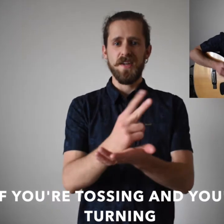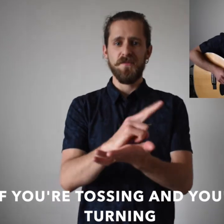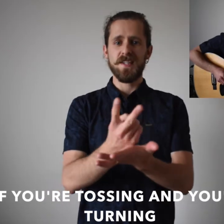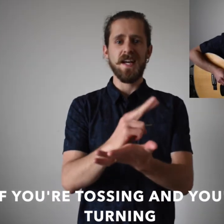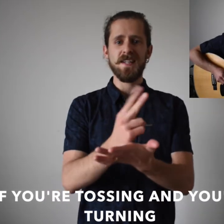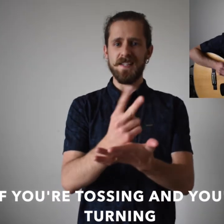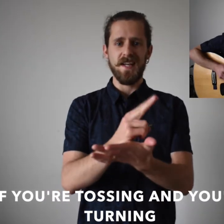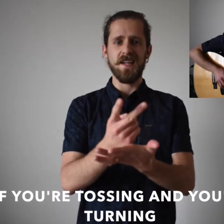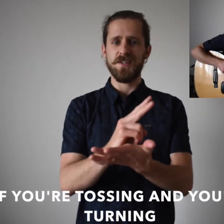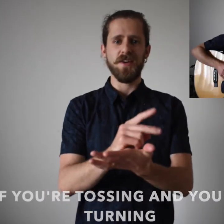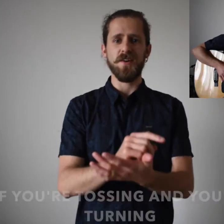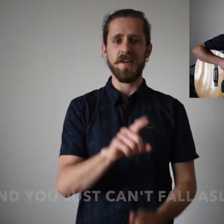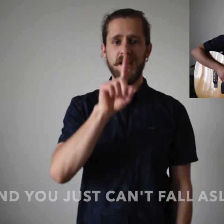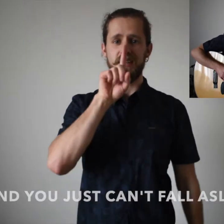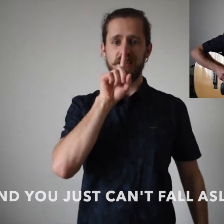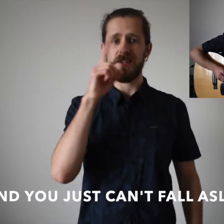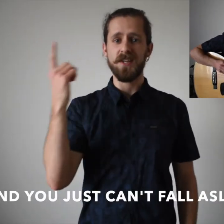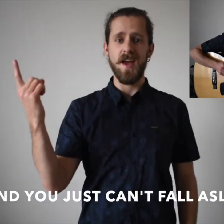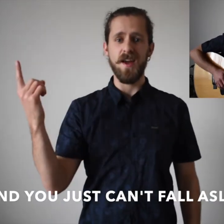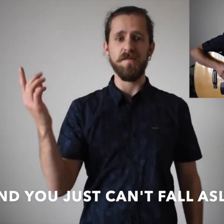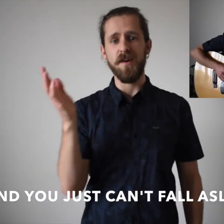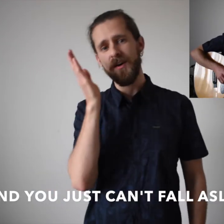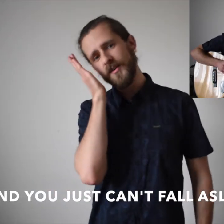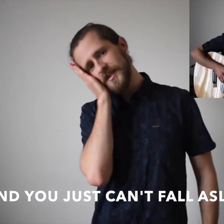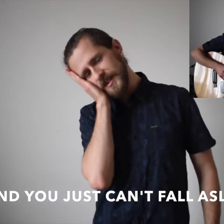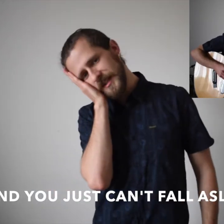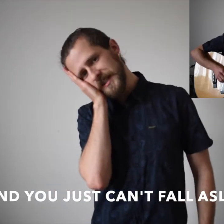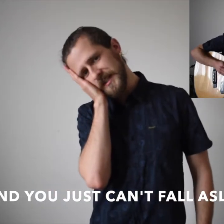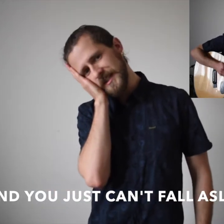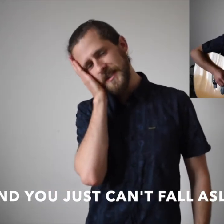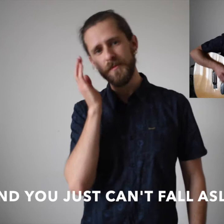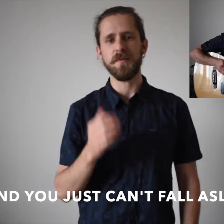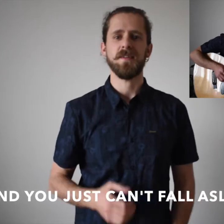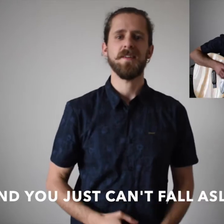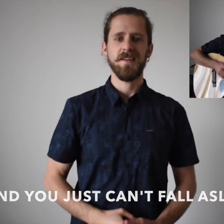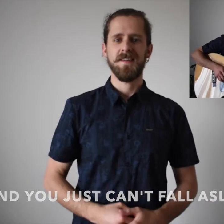If you're tossing and you're turning and you just can't fall asleep,